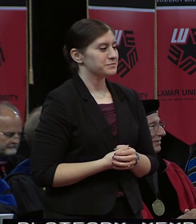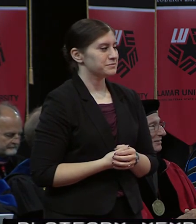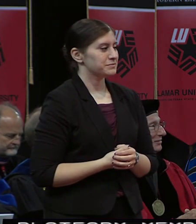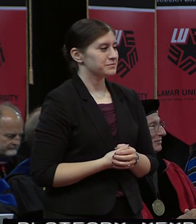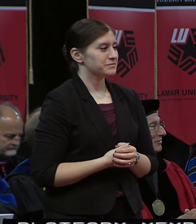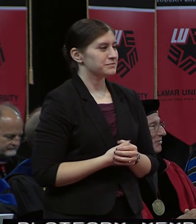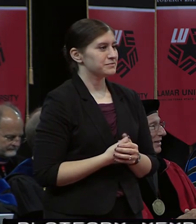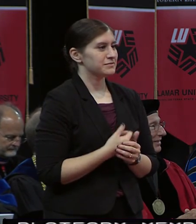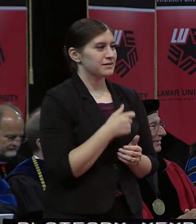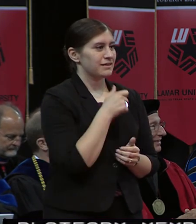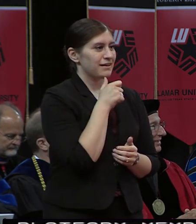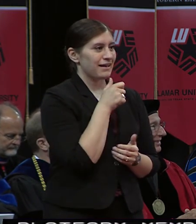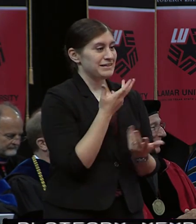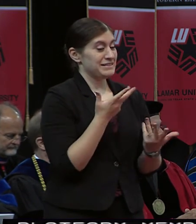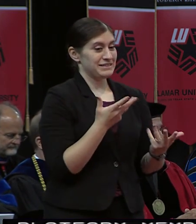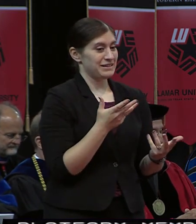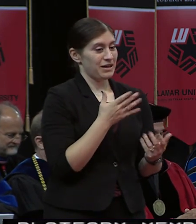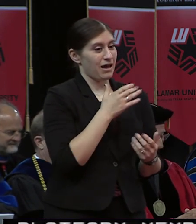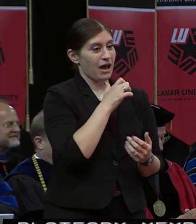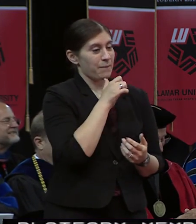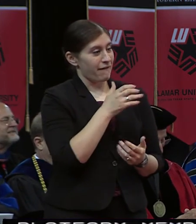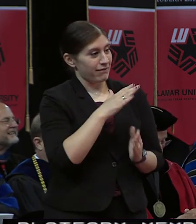I did not finish first in my class, by the way.